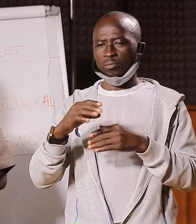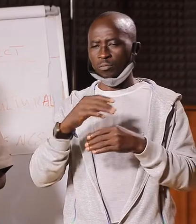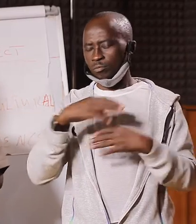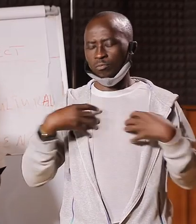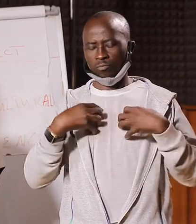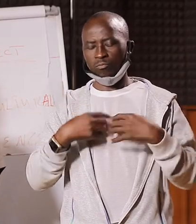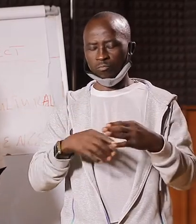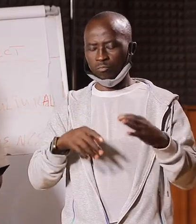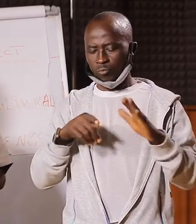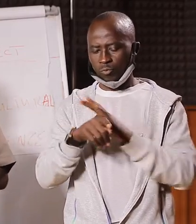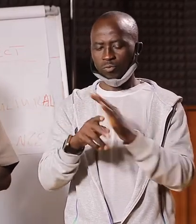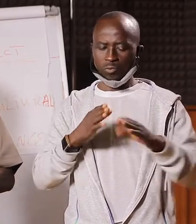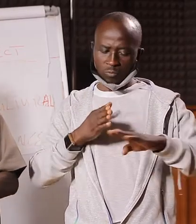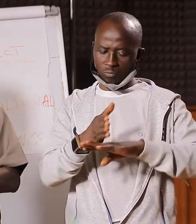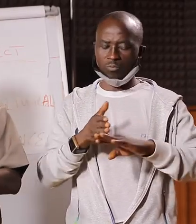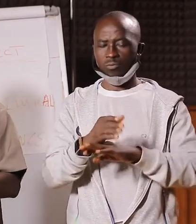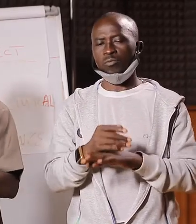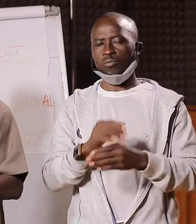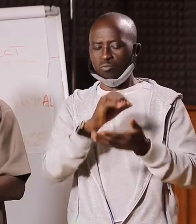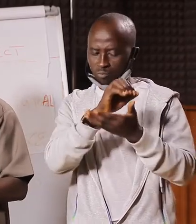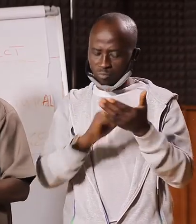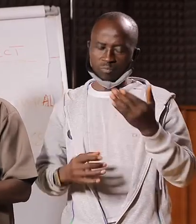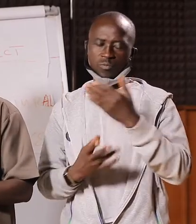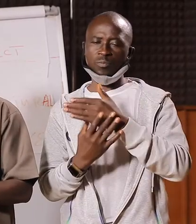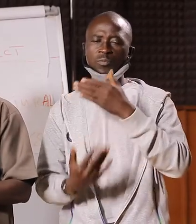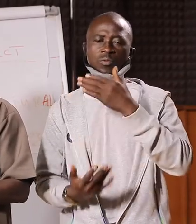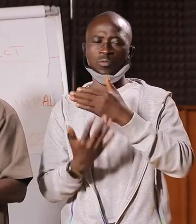slaughtered, you extract the blood,